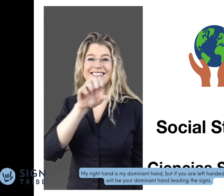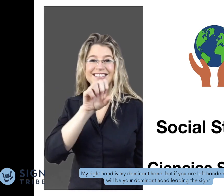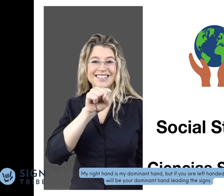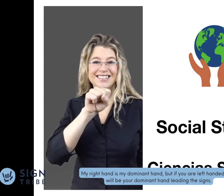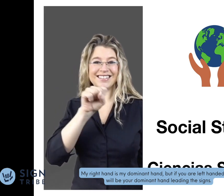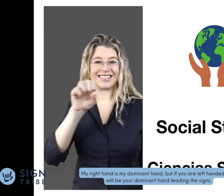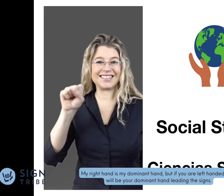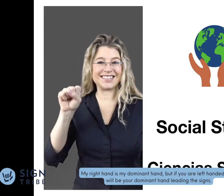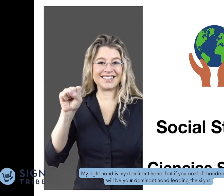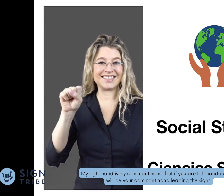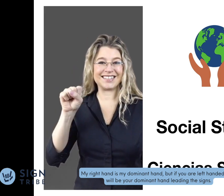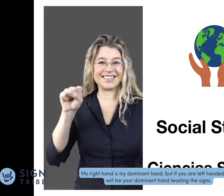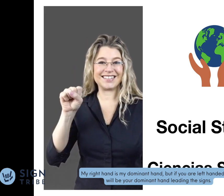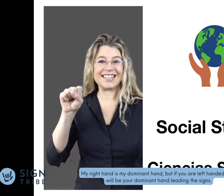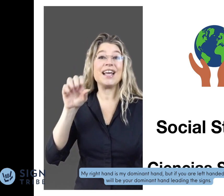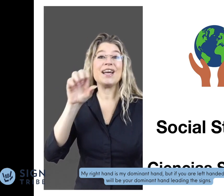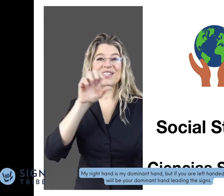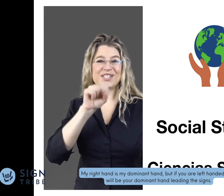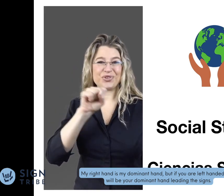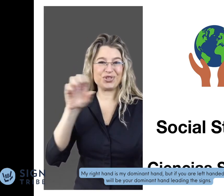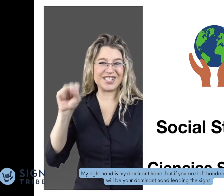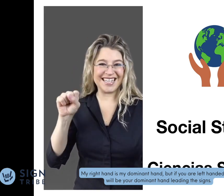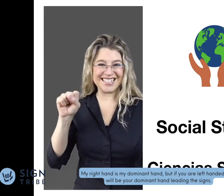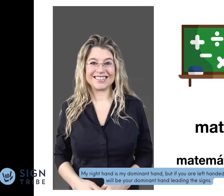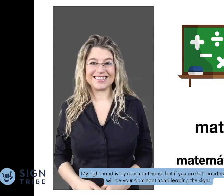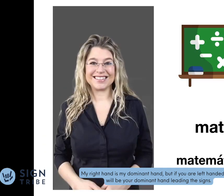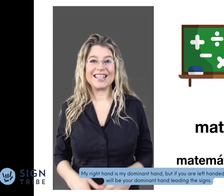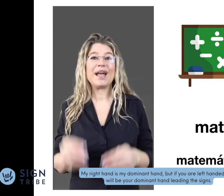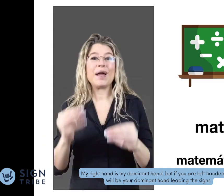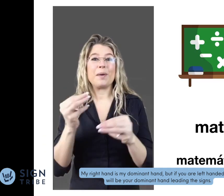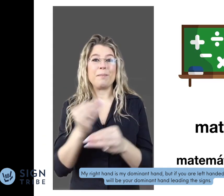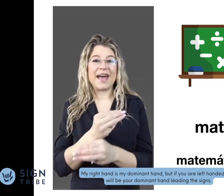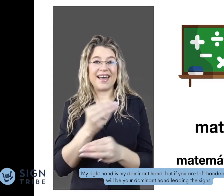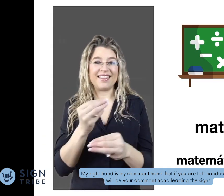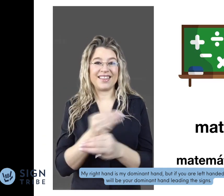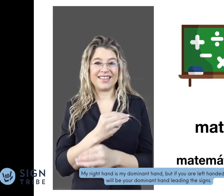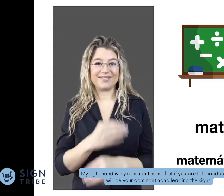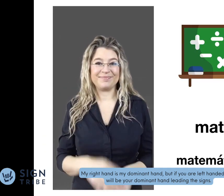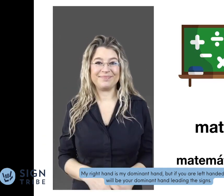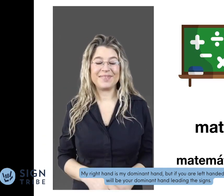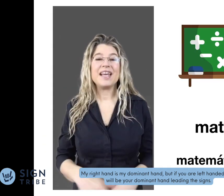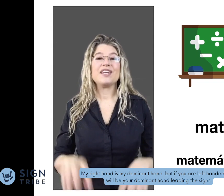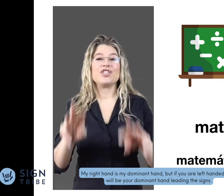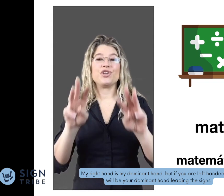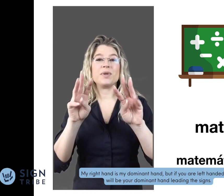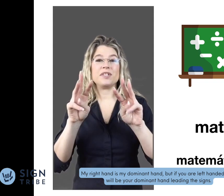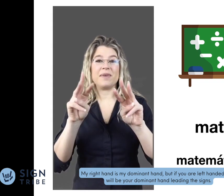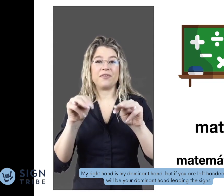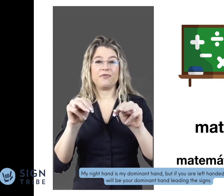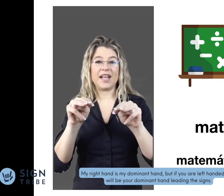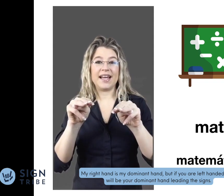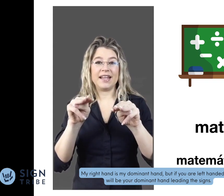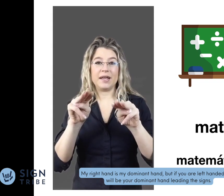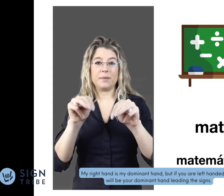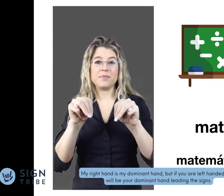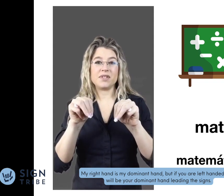Social studies. Math. So you're going to make flat M's.